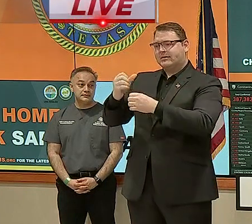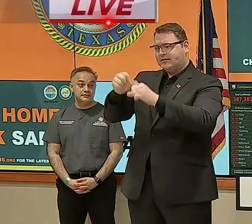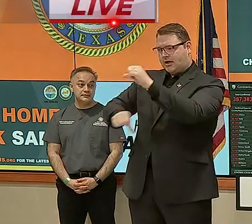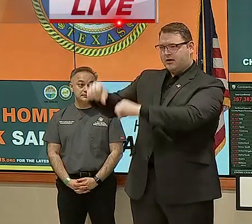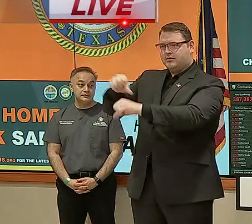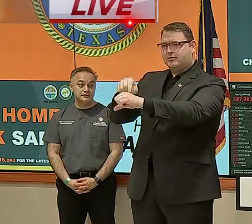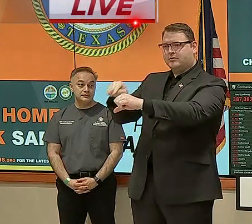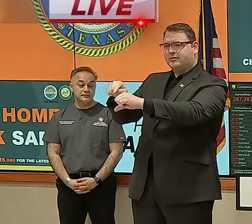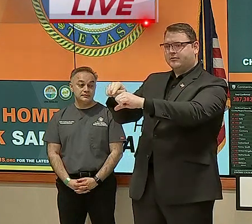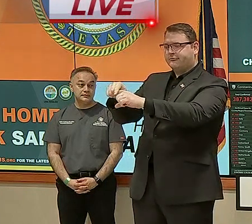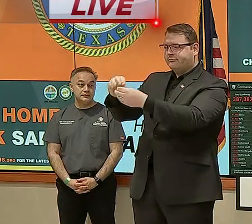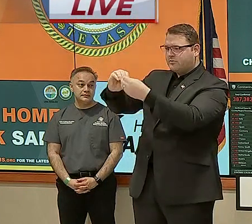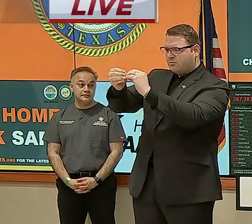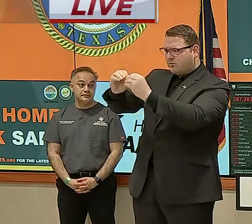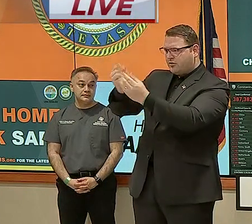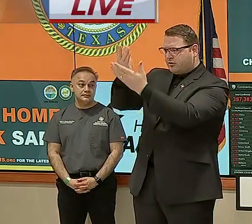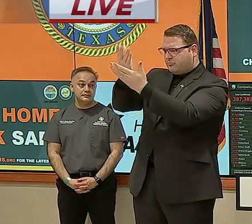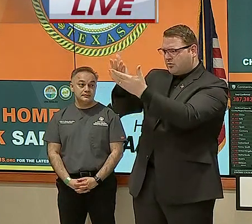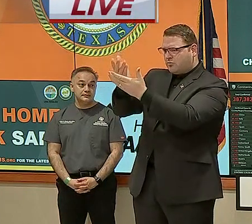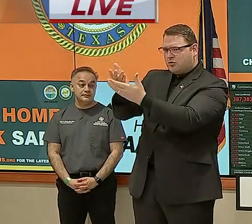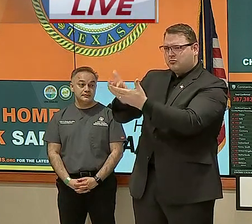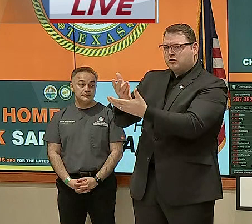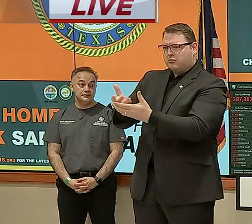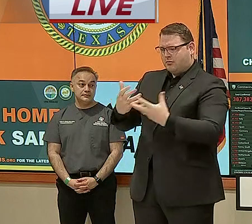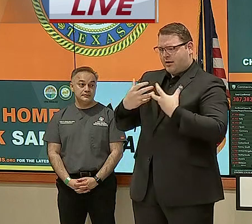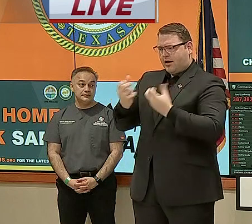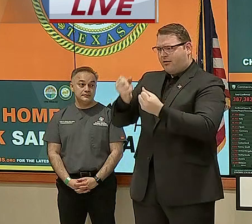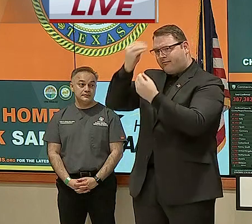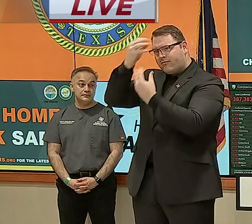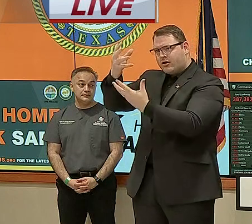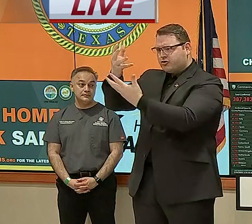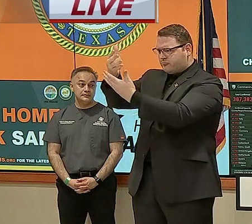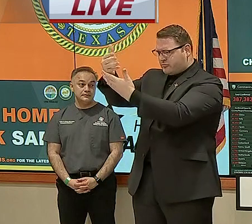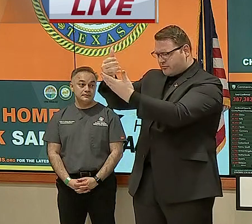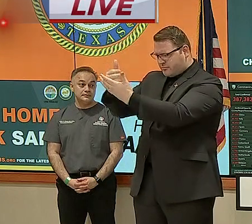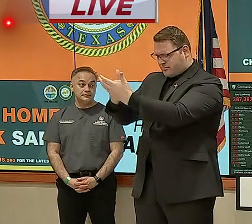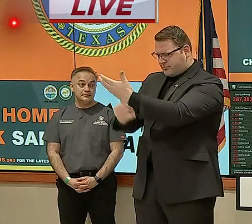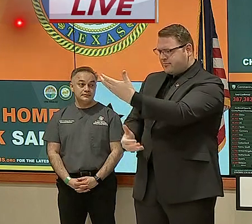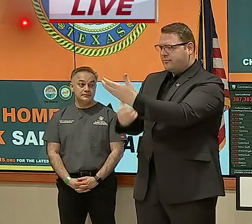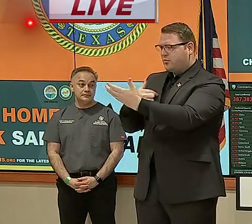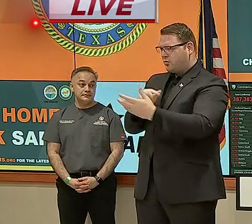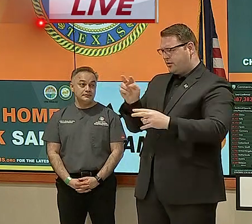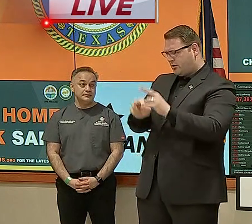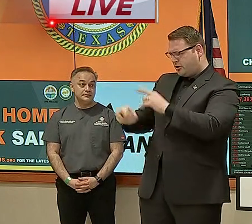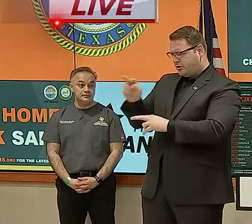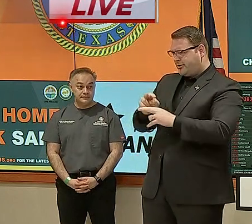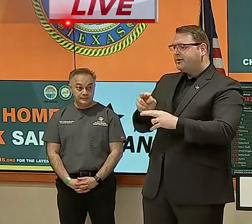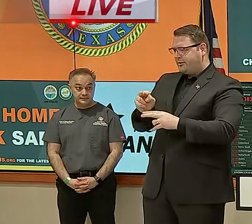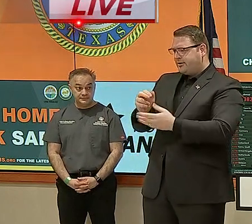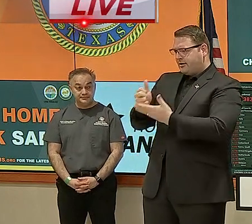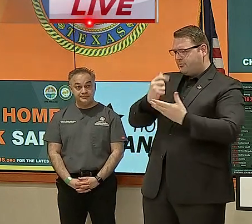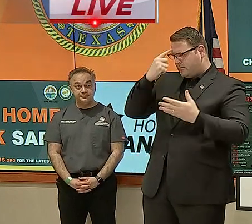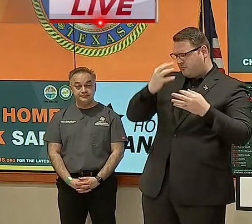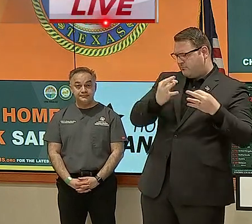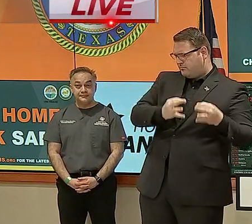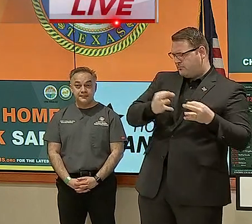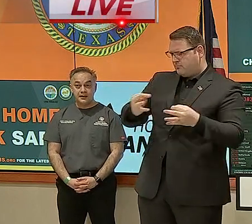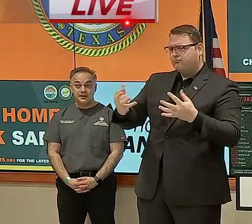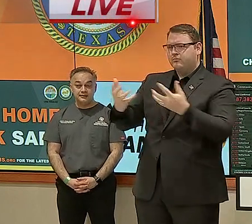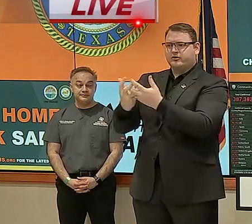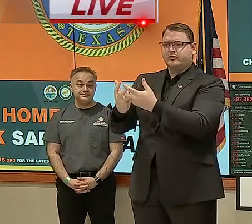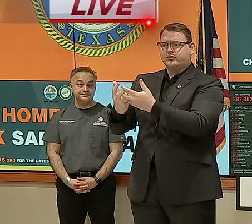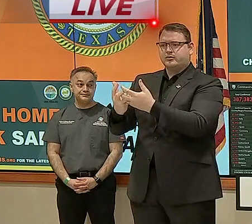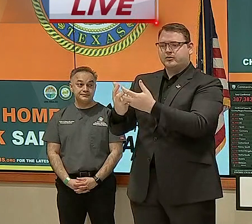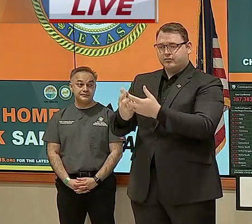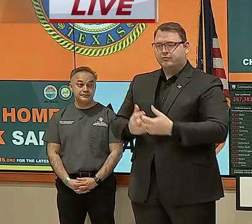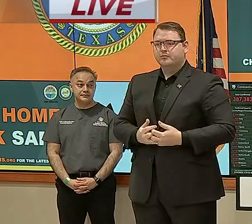science, data, and health drive the decisions we make. Our North Star is the best data we have